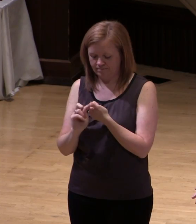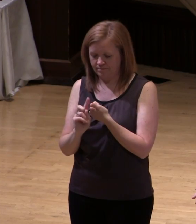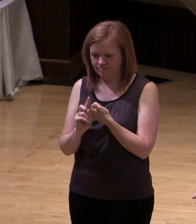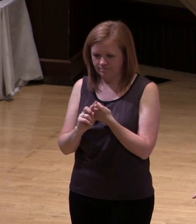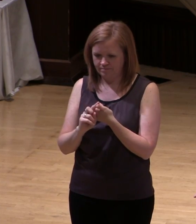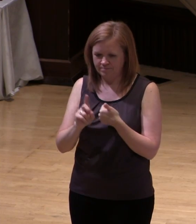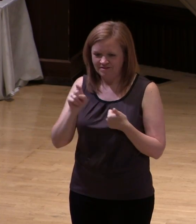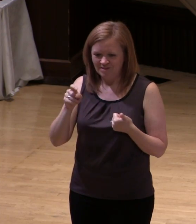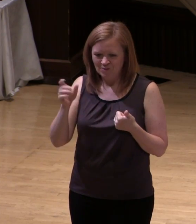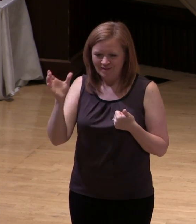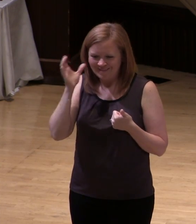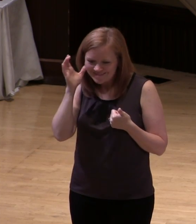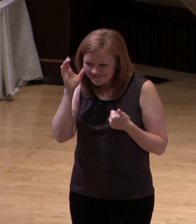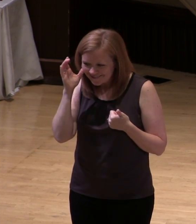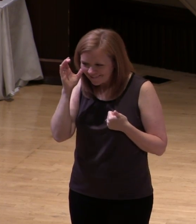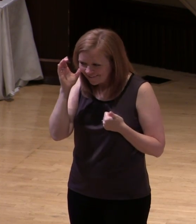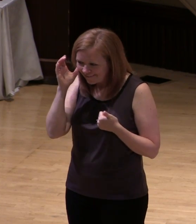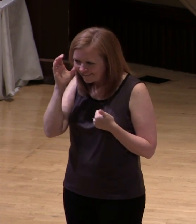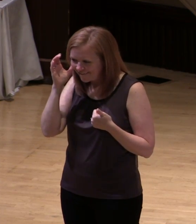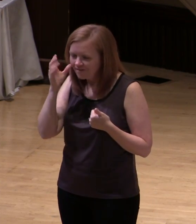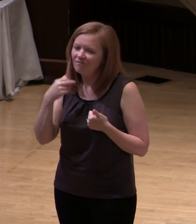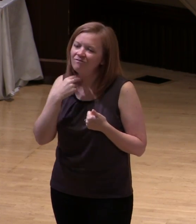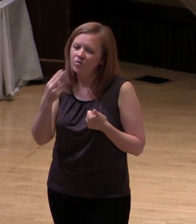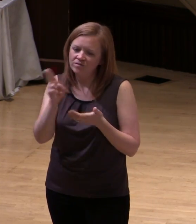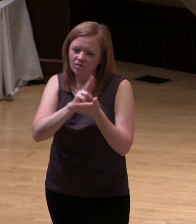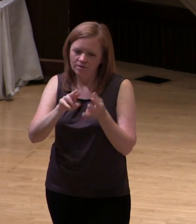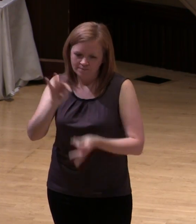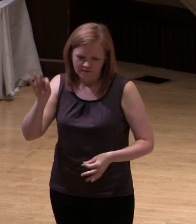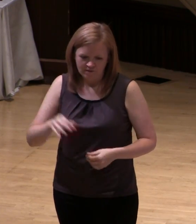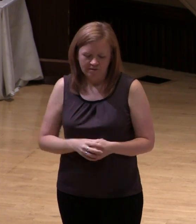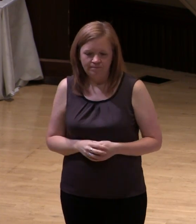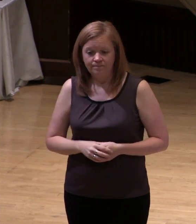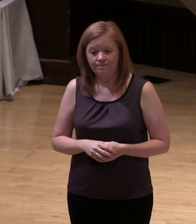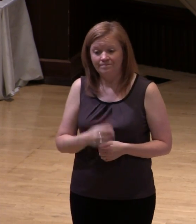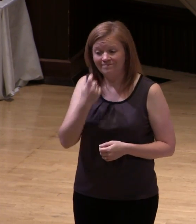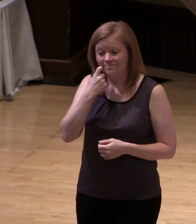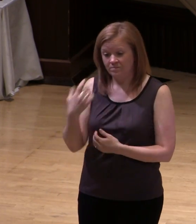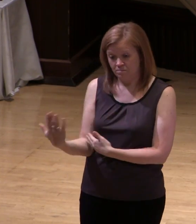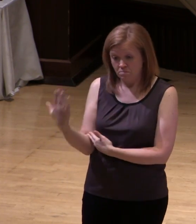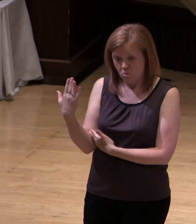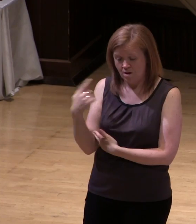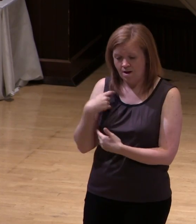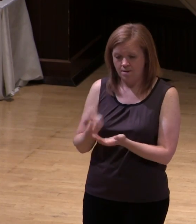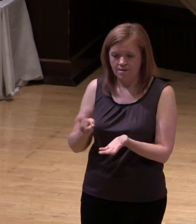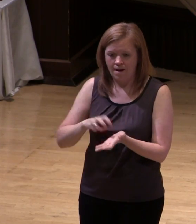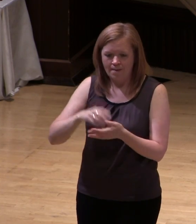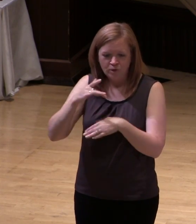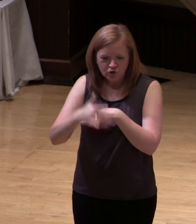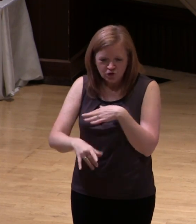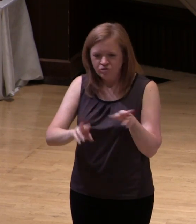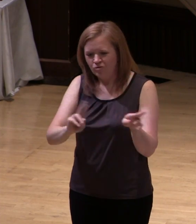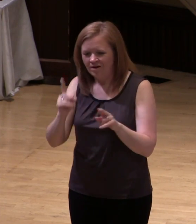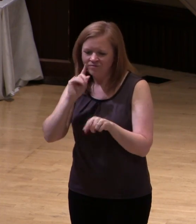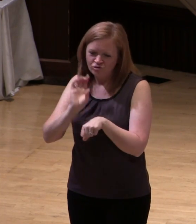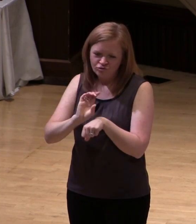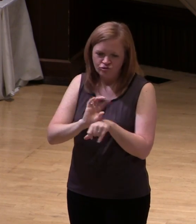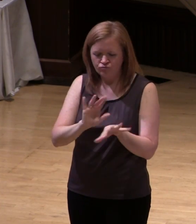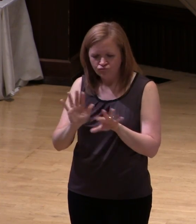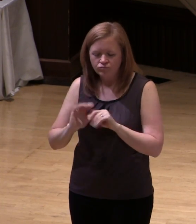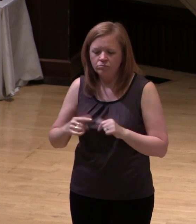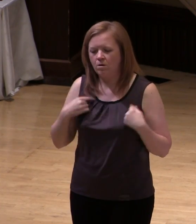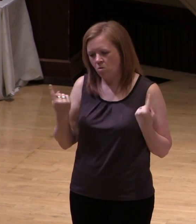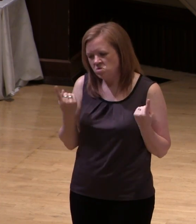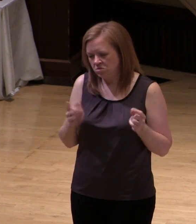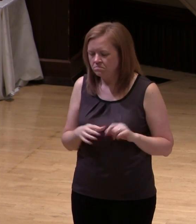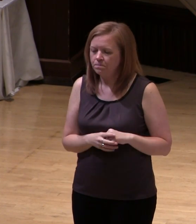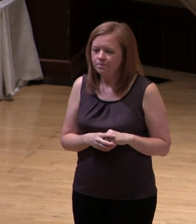to listen to the voice of the Holy Spirit. This morning I got up early to get ready for Mass, but as I always